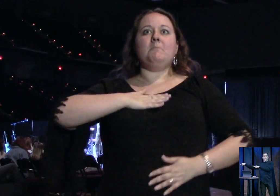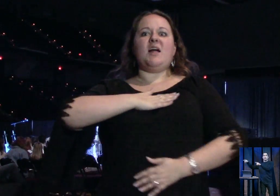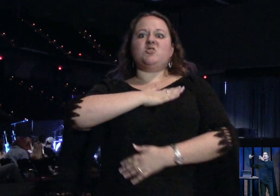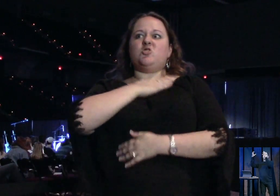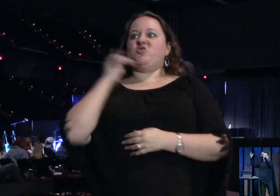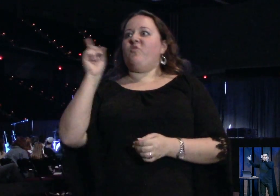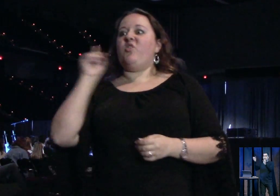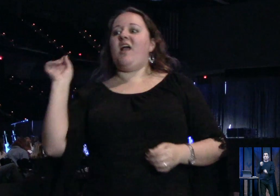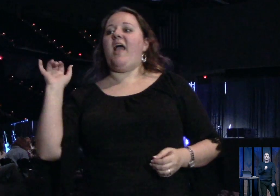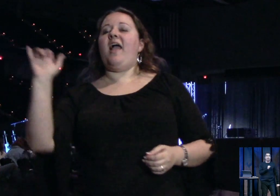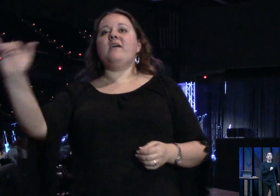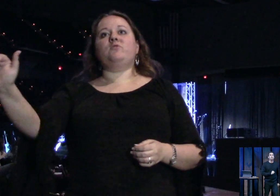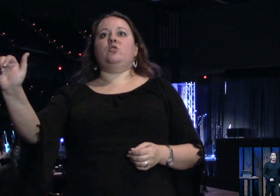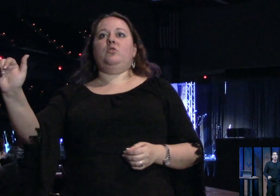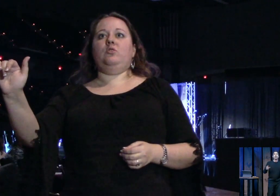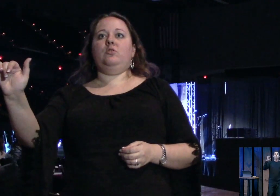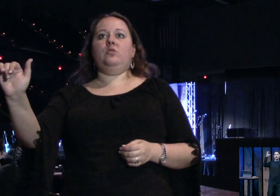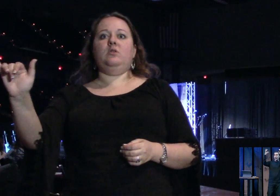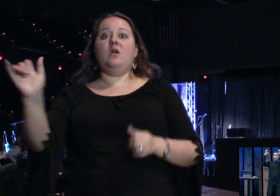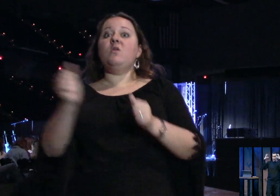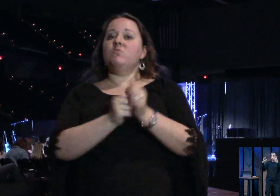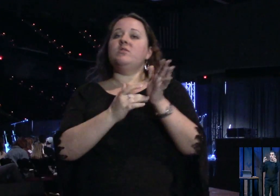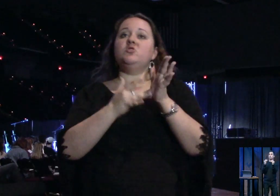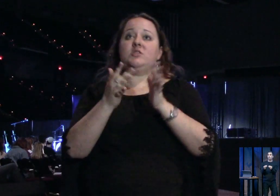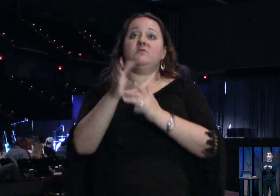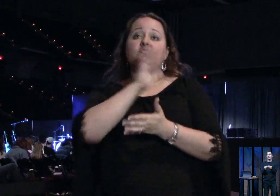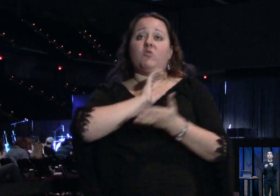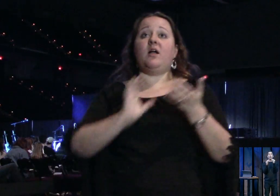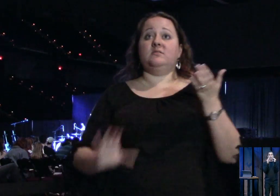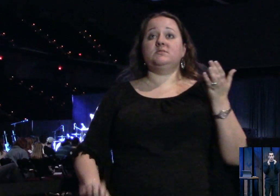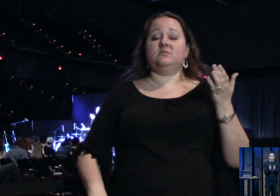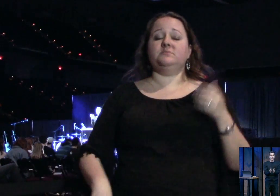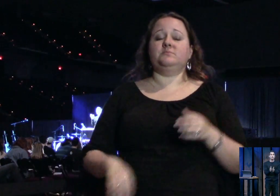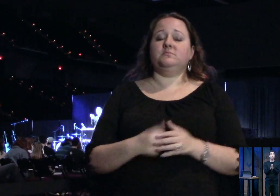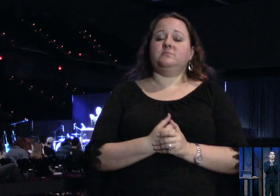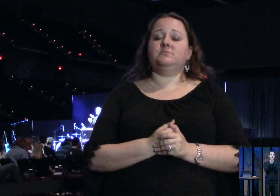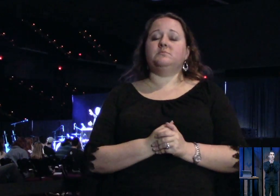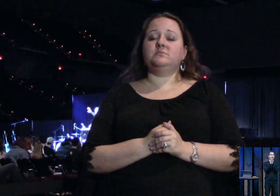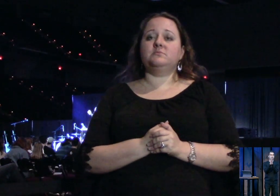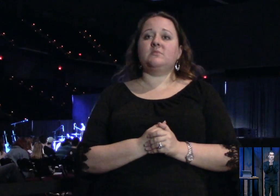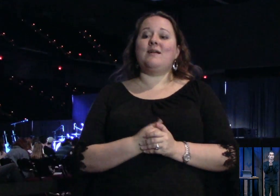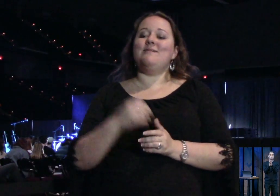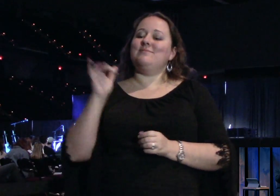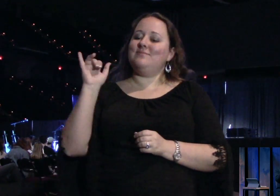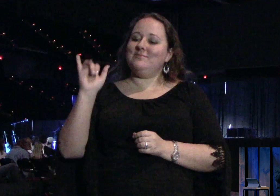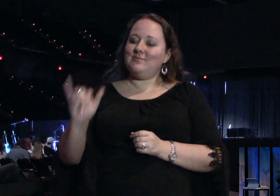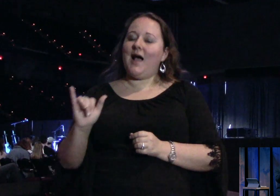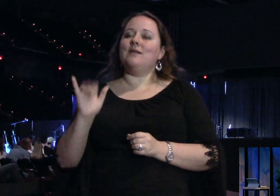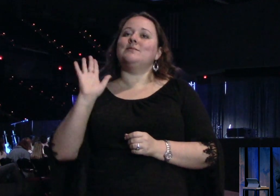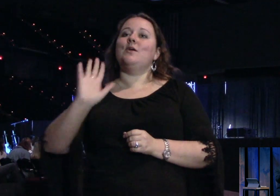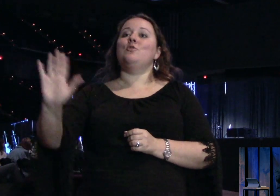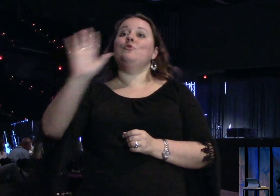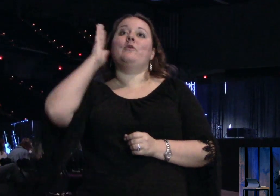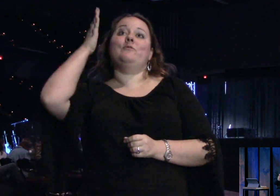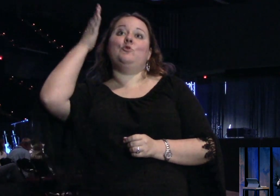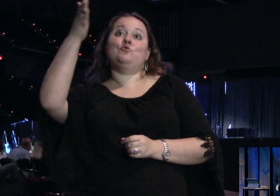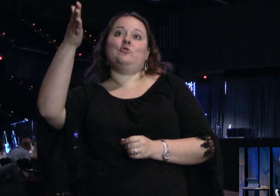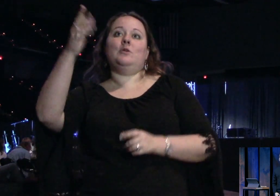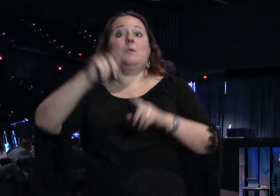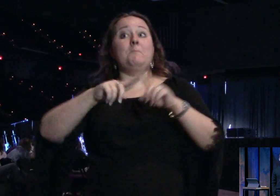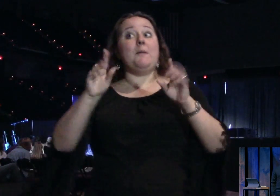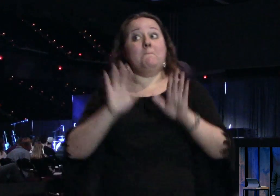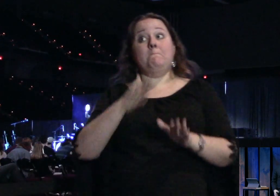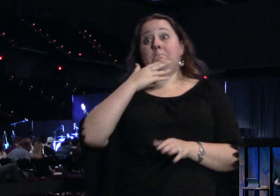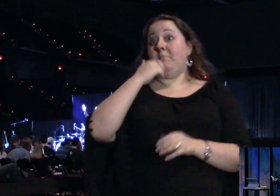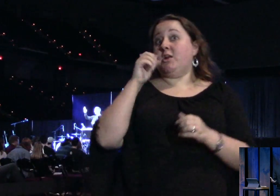right hand are pleasures forevermore. There are pleasures forevermore with Jesus Christ. That's where